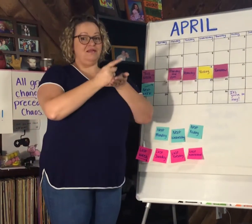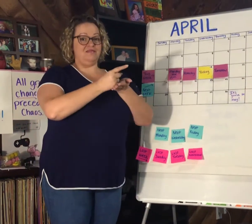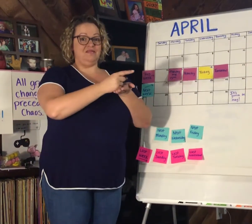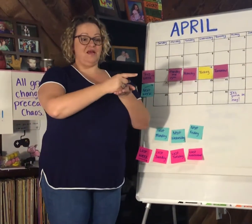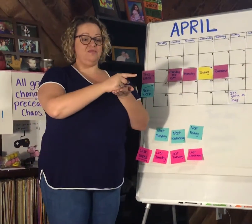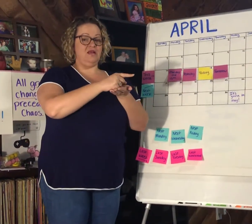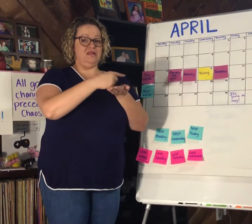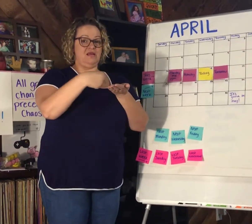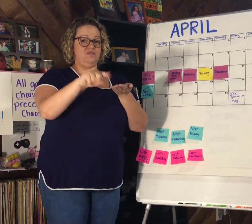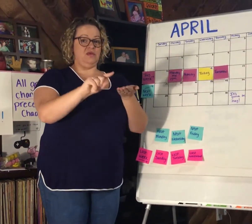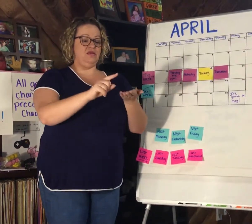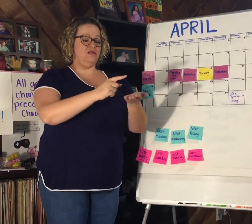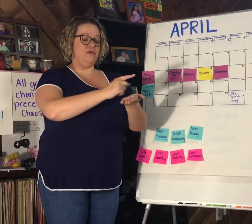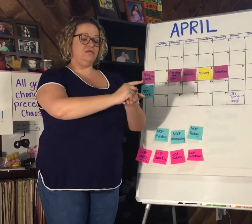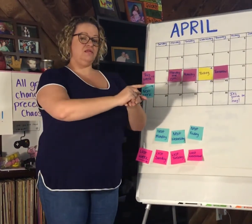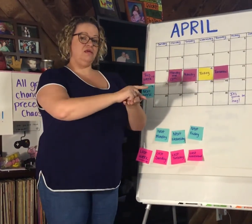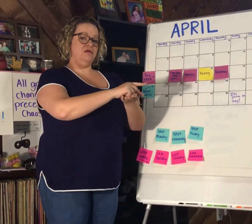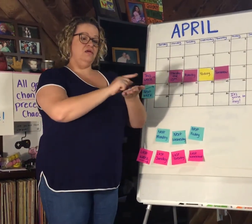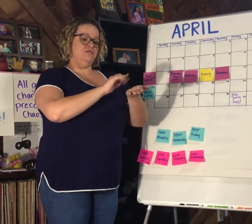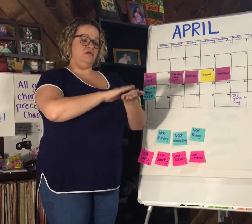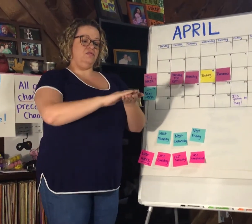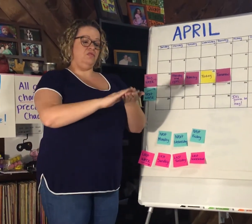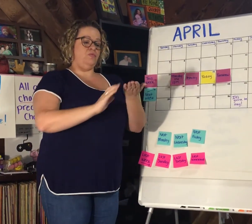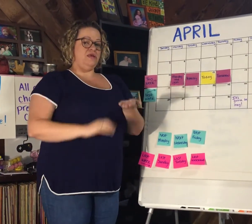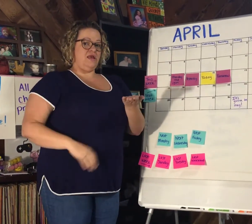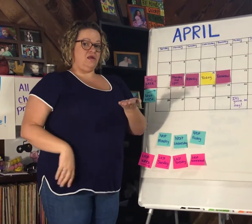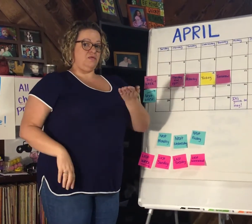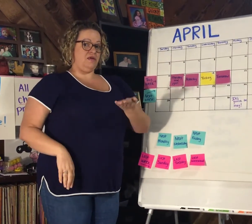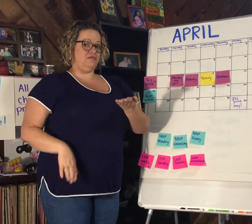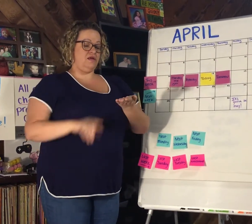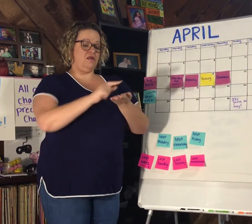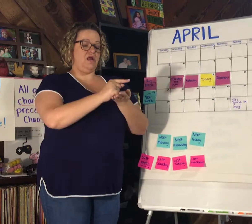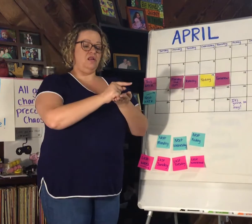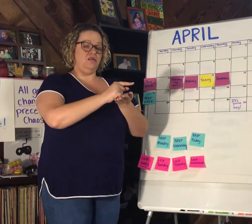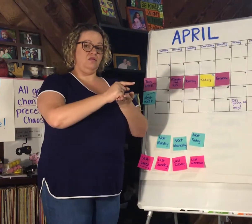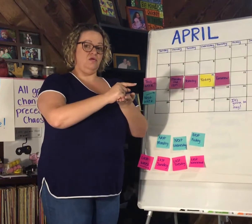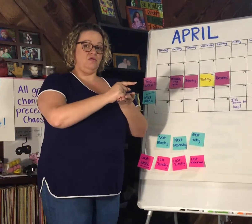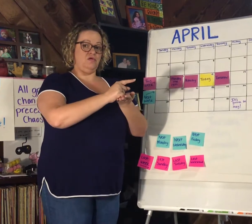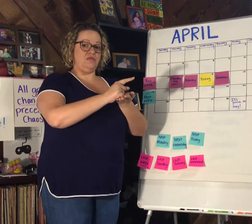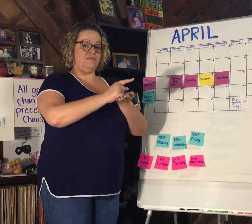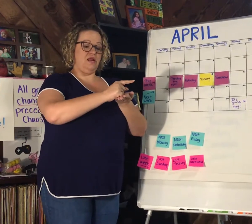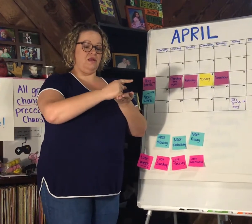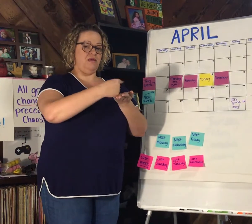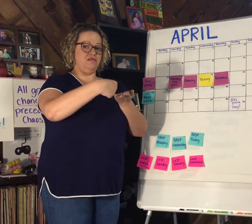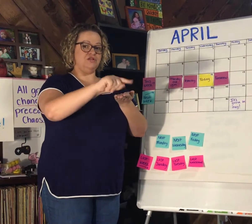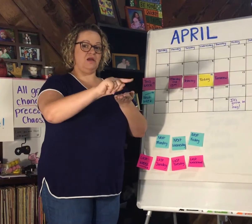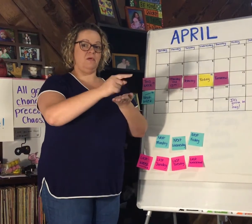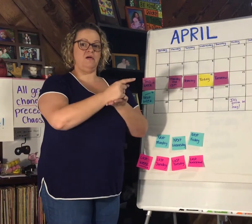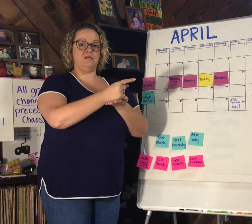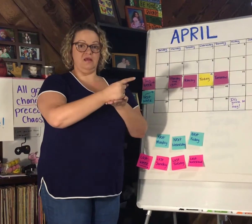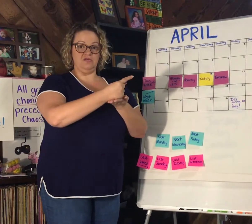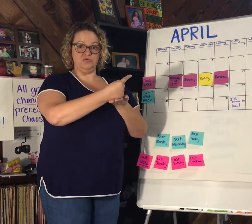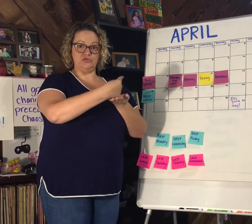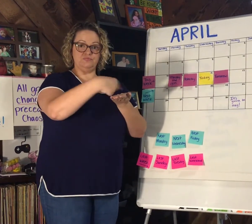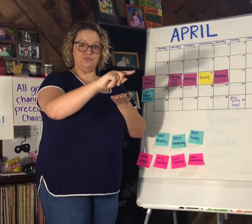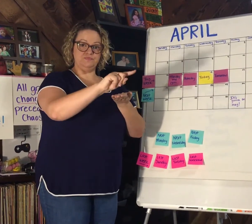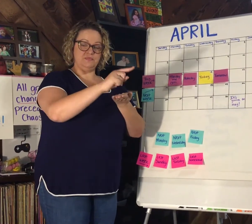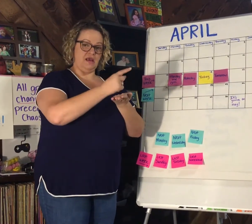the time sign next week. It's basically the weak hand, the base hand, and your dominant hand makes a check mark, like a swoosh, next